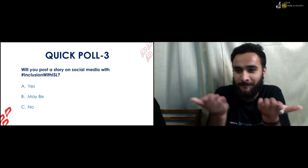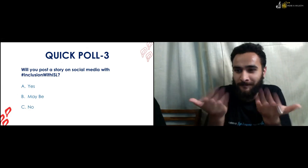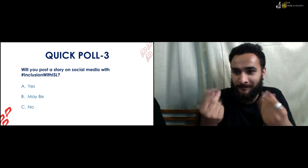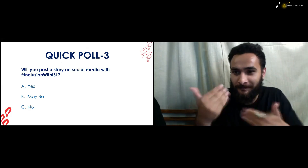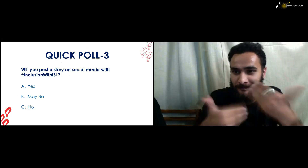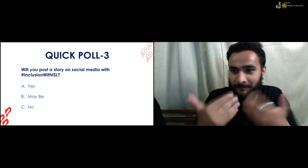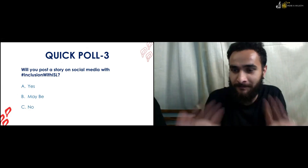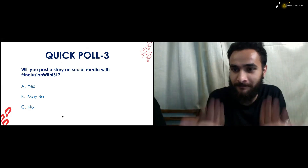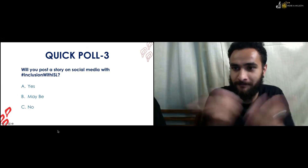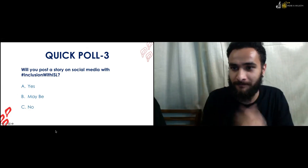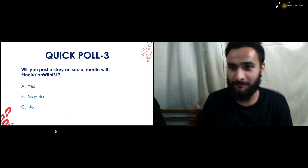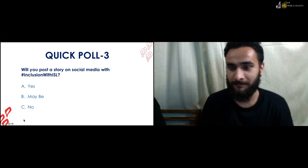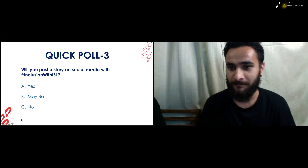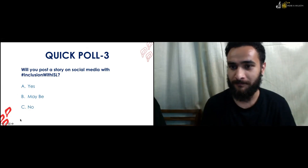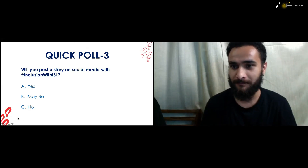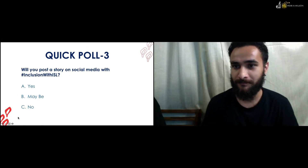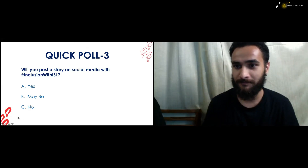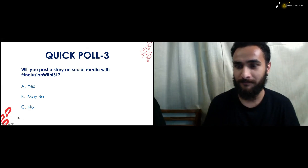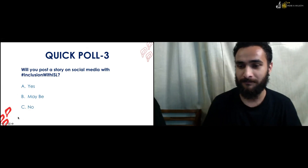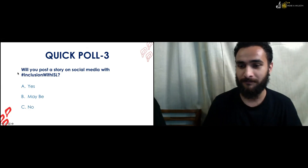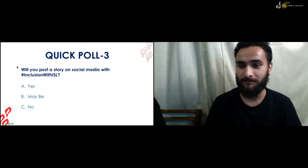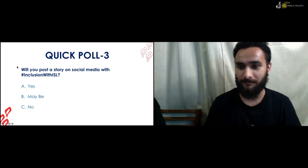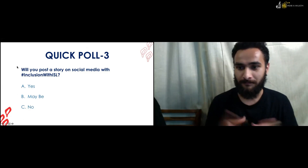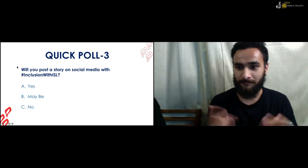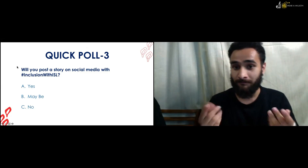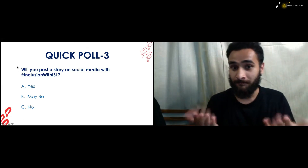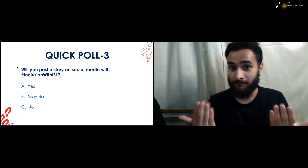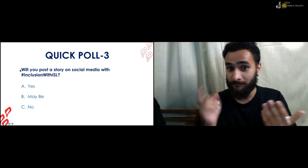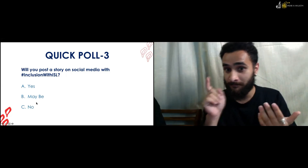You can choose any of the options and you can quickly answer.